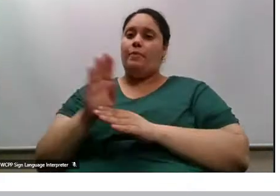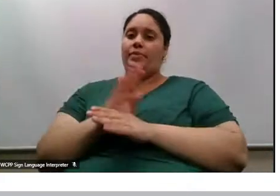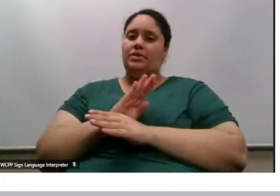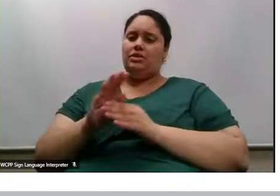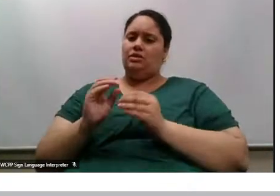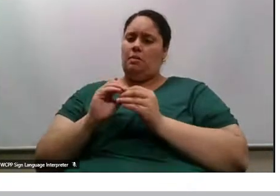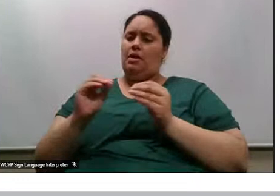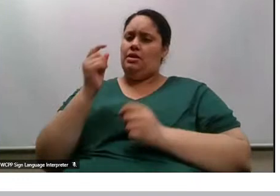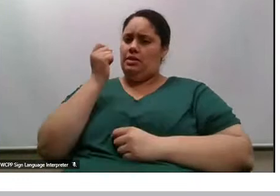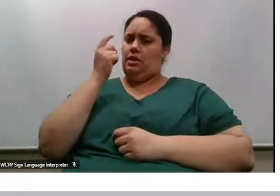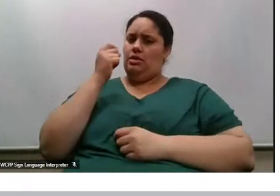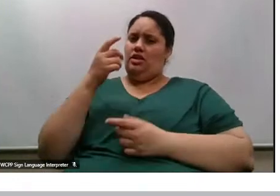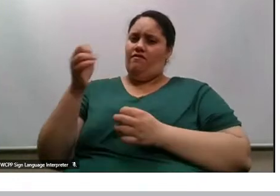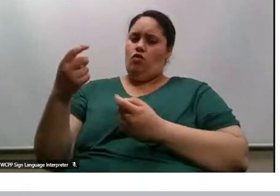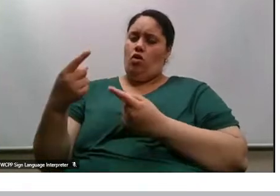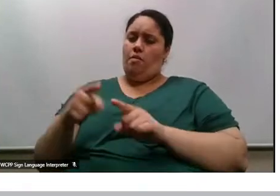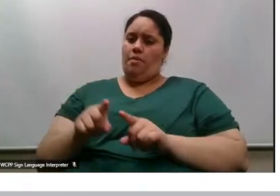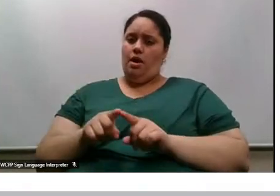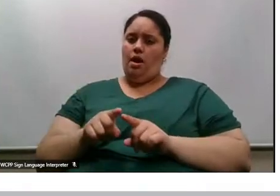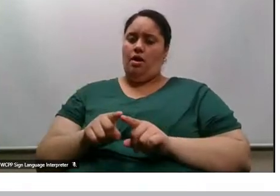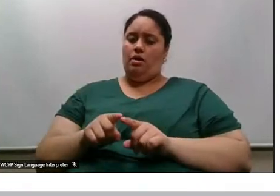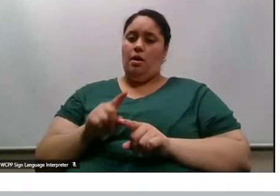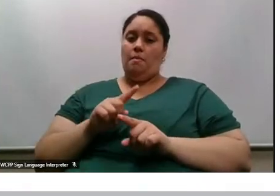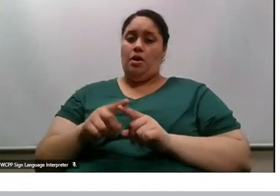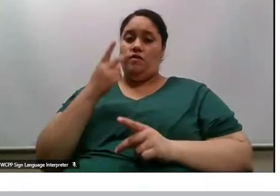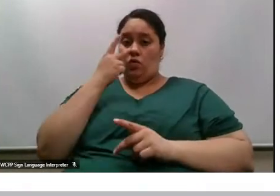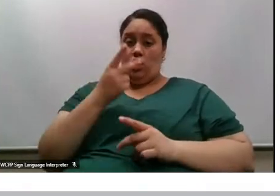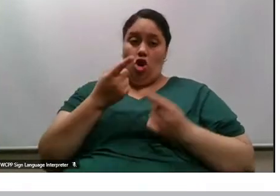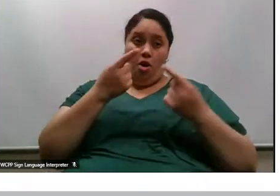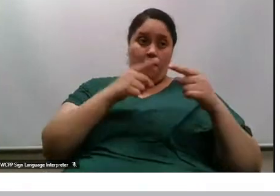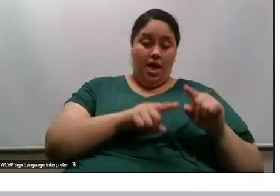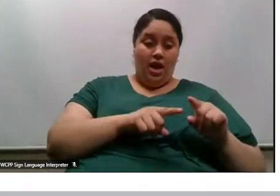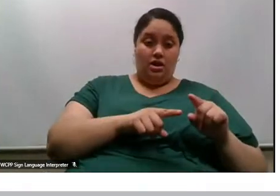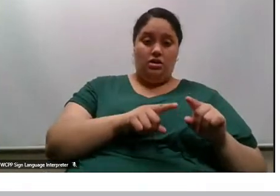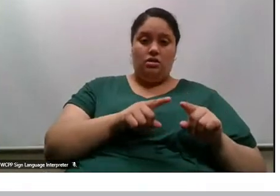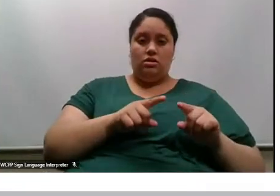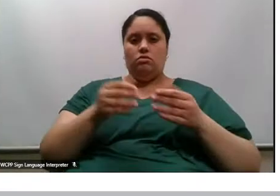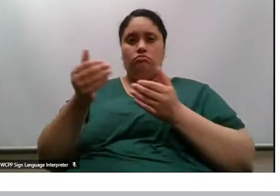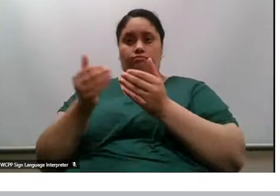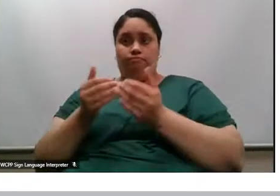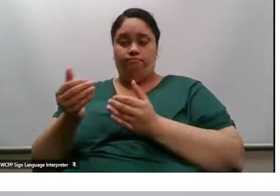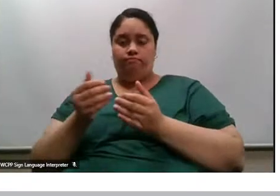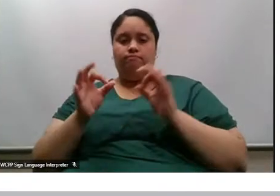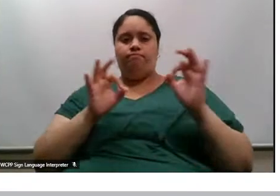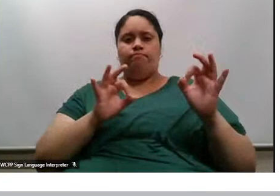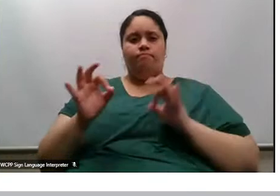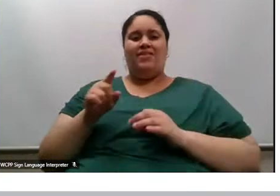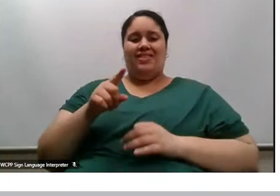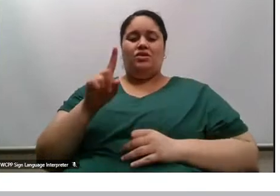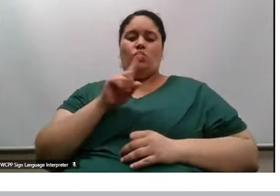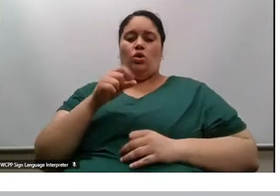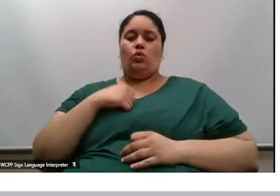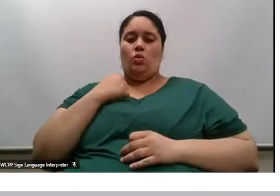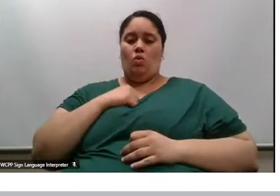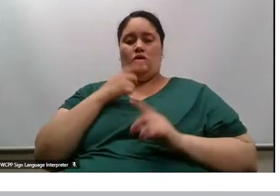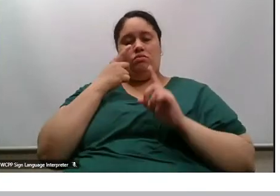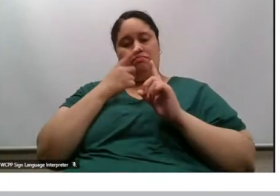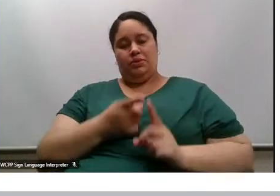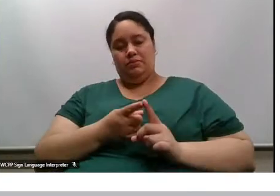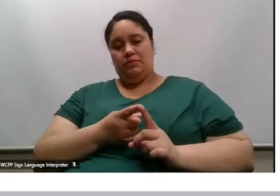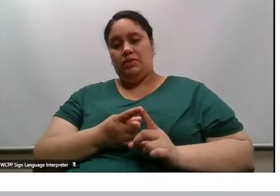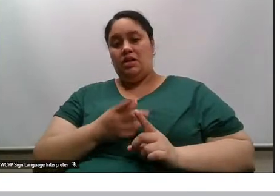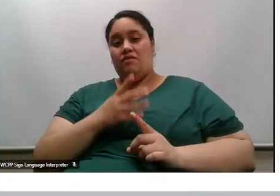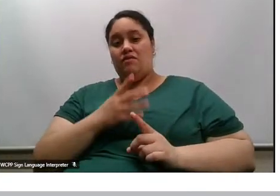sense by complying. So if you're compliant in that space, you can tolerate it. And I think that is essentially what we'd like. If you had to ask